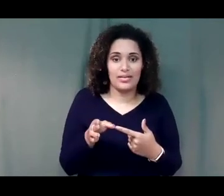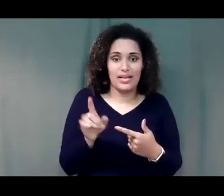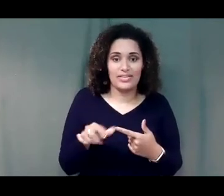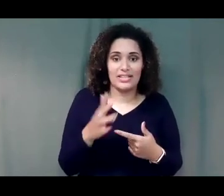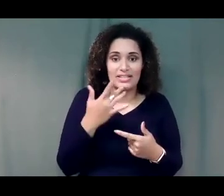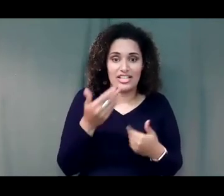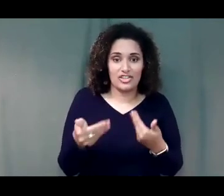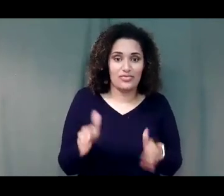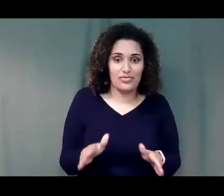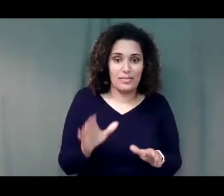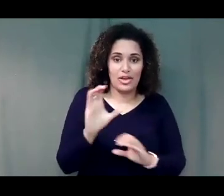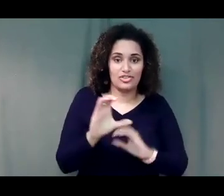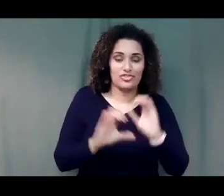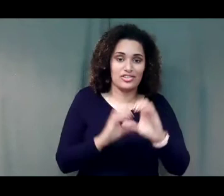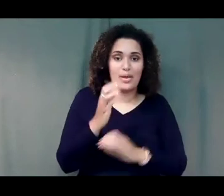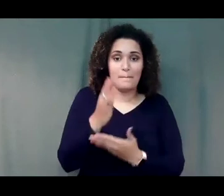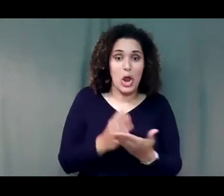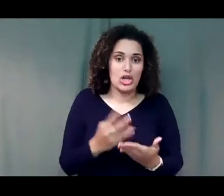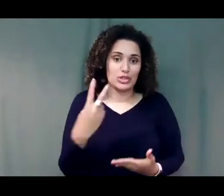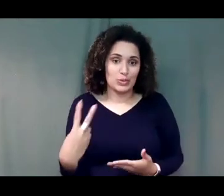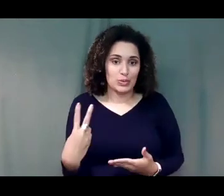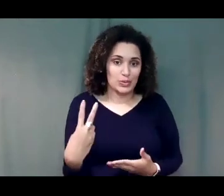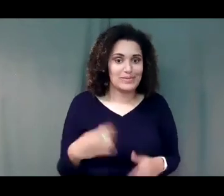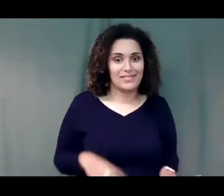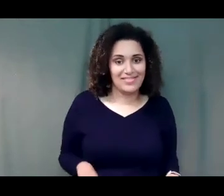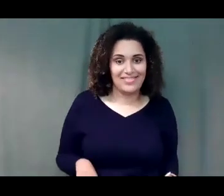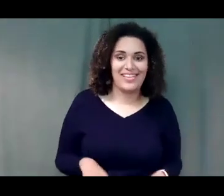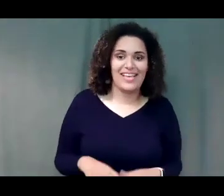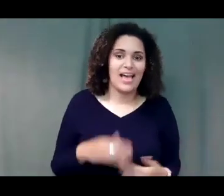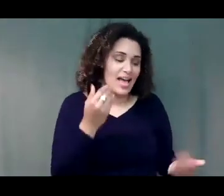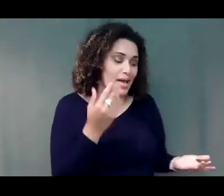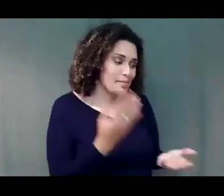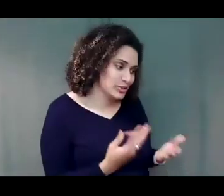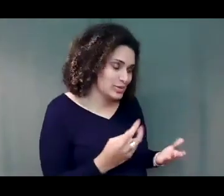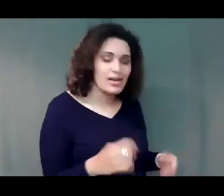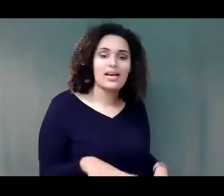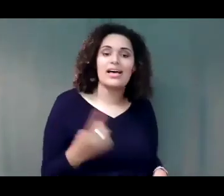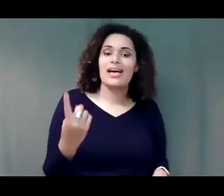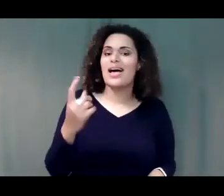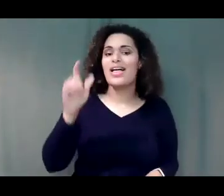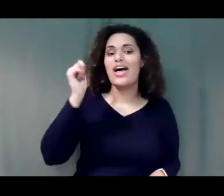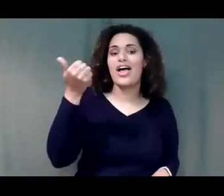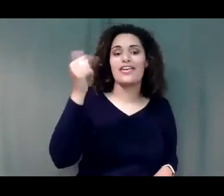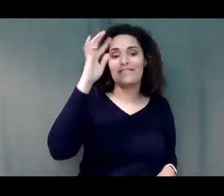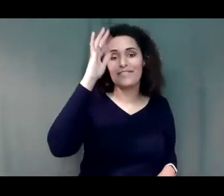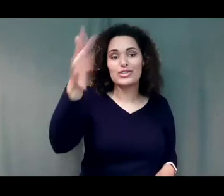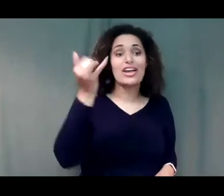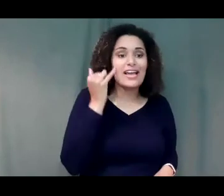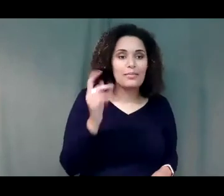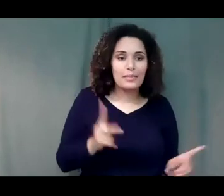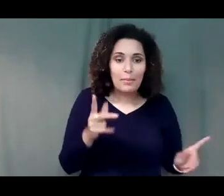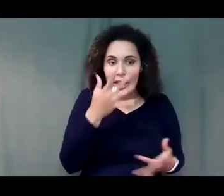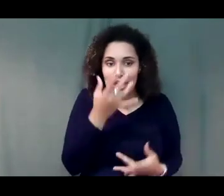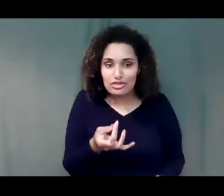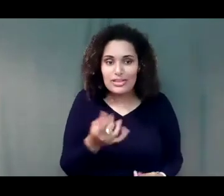room construction part 2 in, I don't know, some other time, some other future time, if people are still interested, because we find